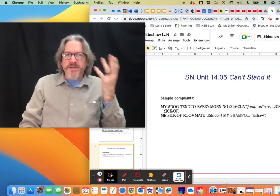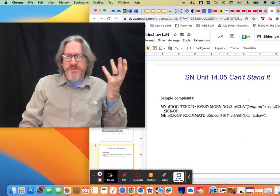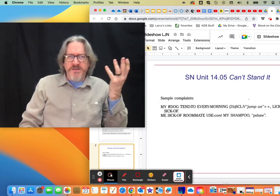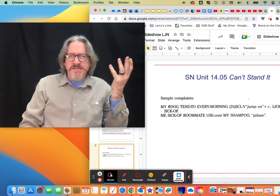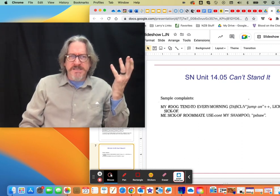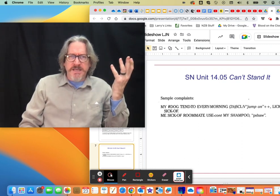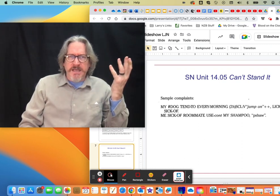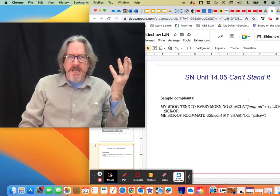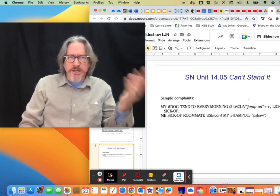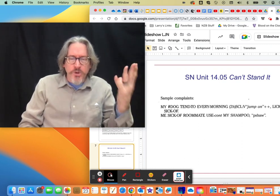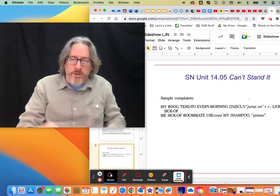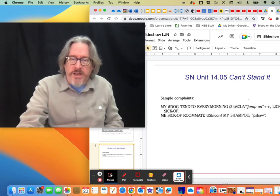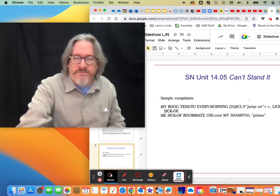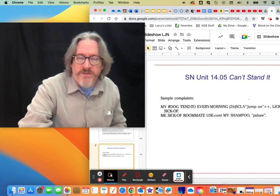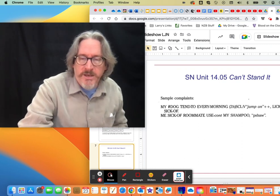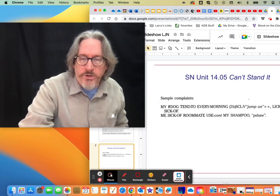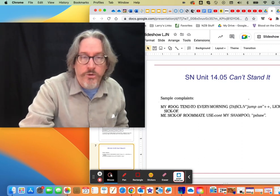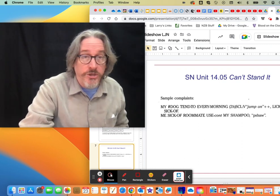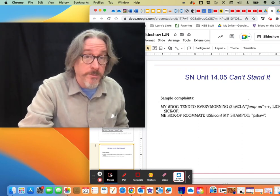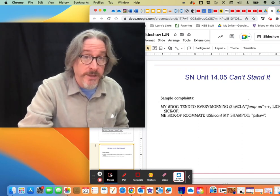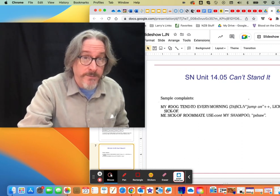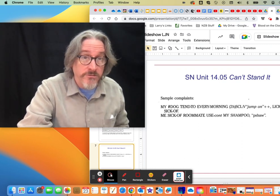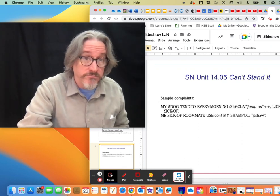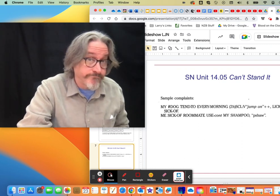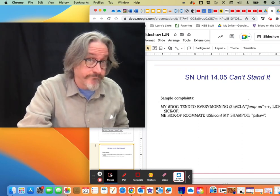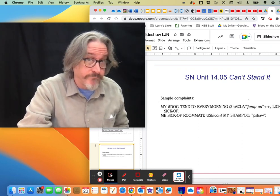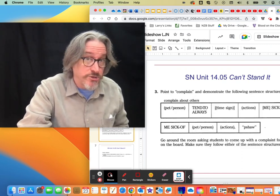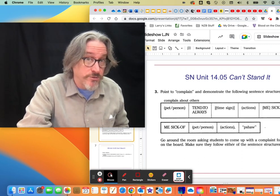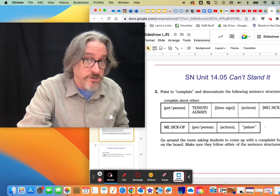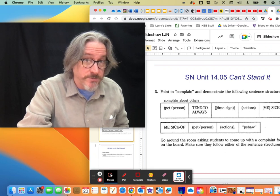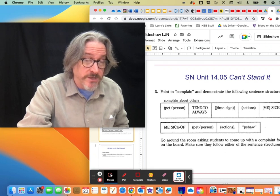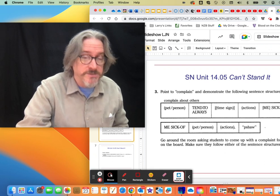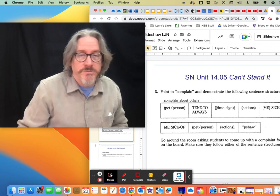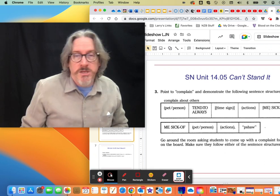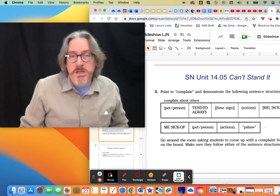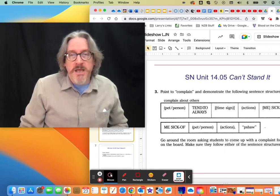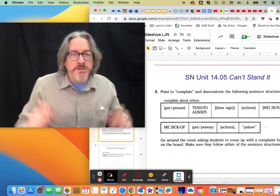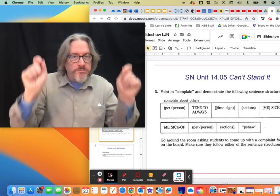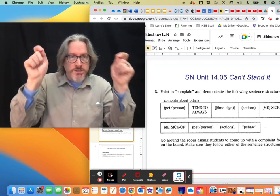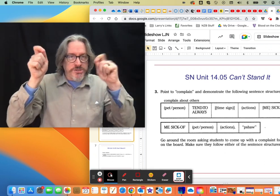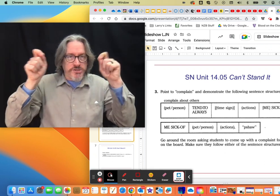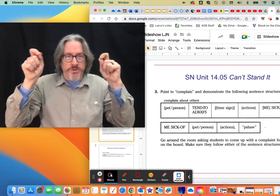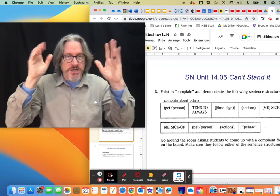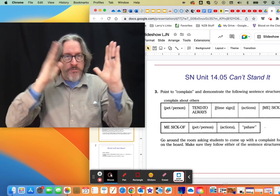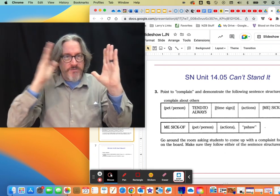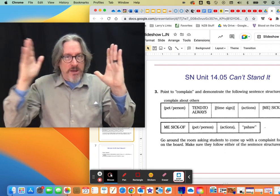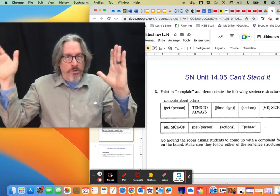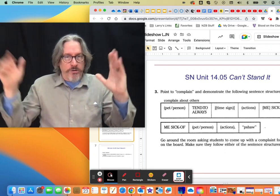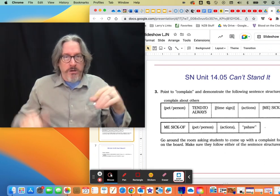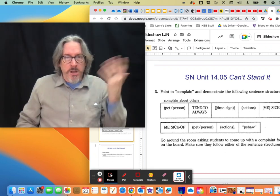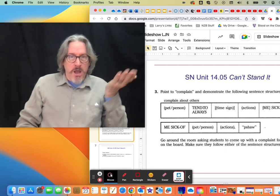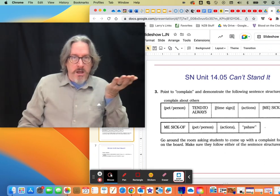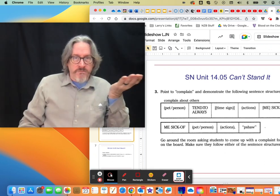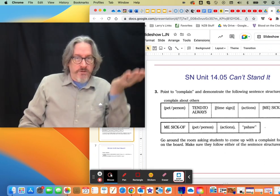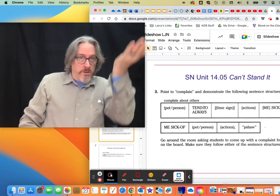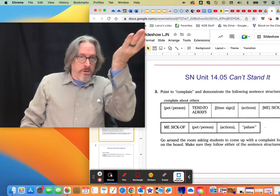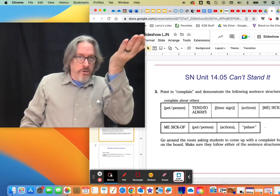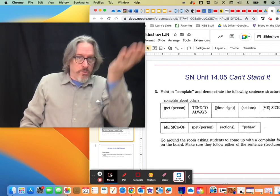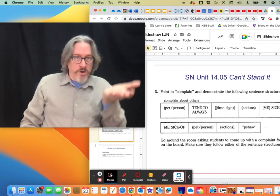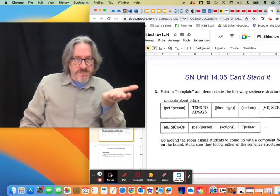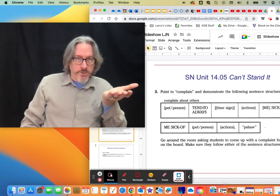So think of the things in your life that you could complain about. I'm sure there are some things. And just switch out that order